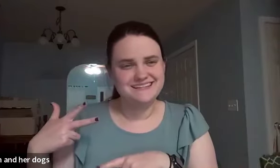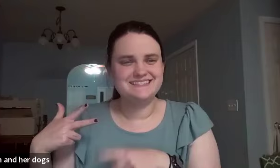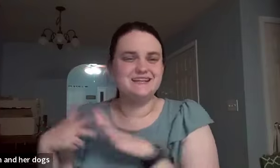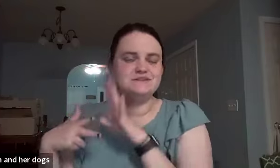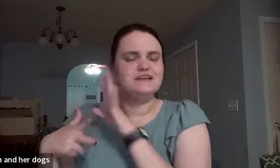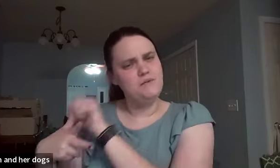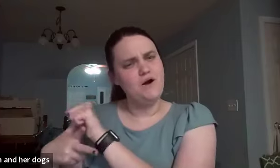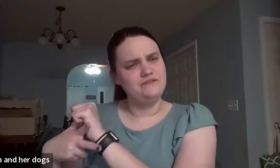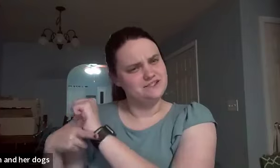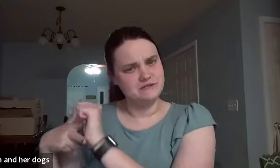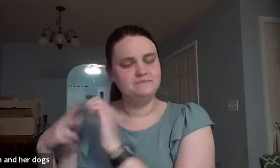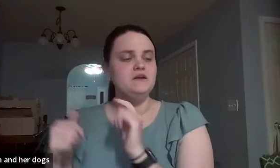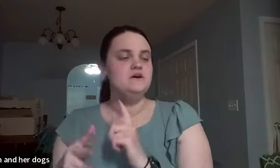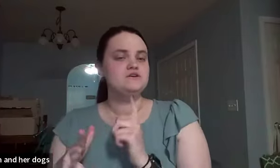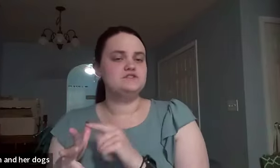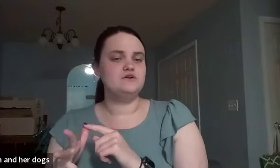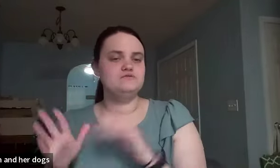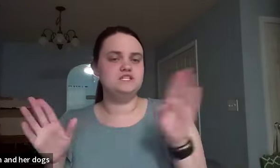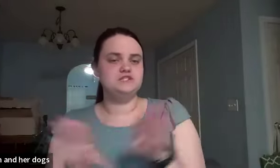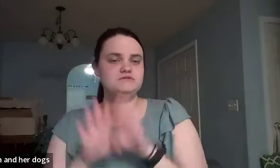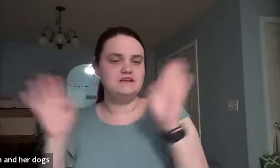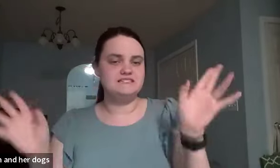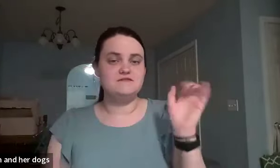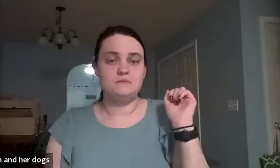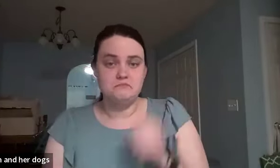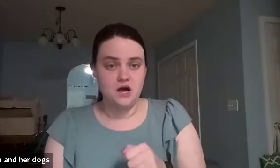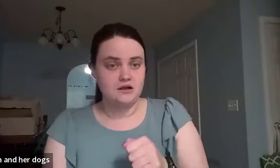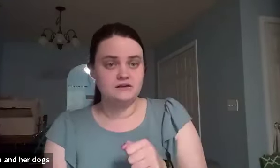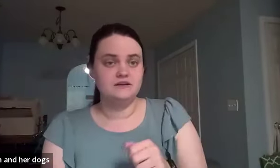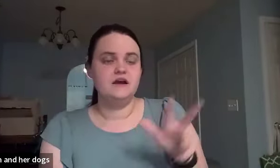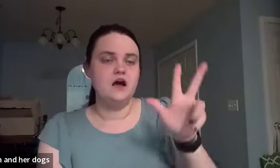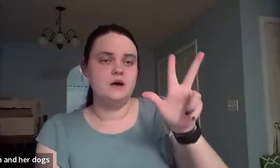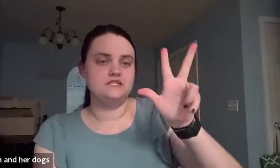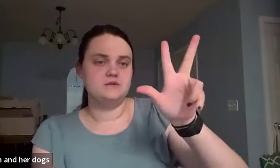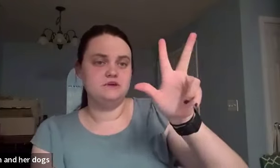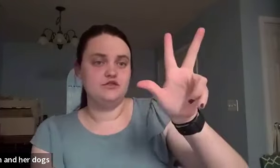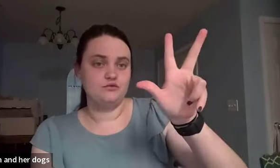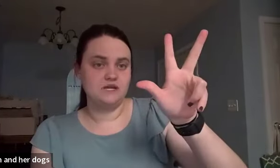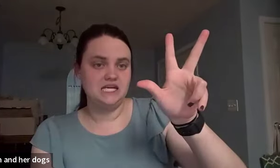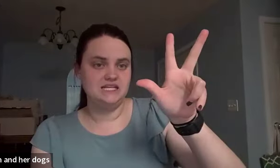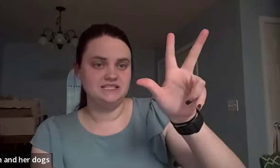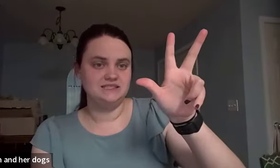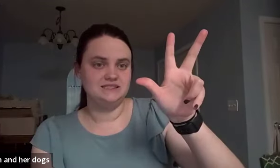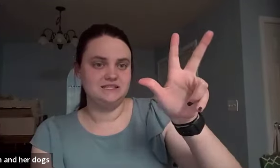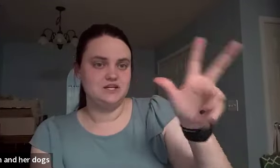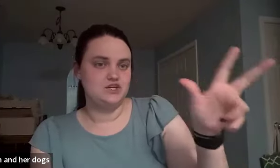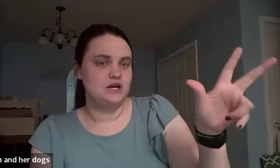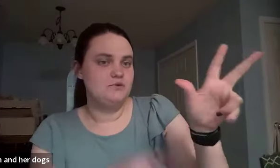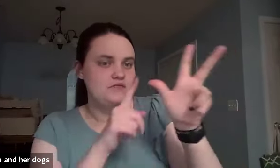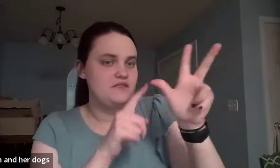insects. So I was like, oh, I'm gonna hold these 3. So the generalized sign for bug is gonna be a 3. You're gonna put the